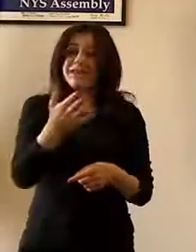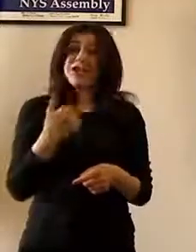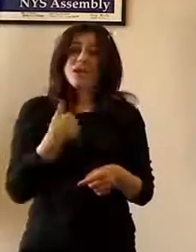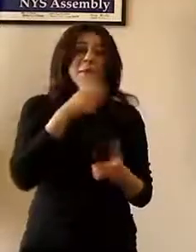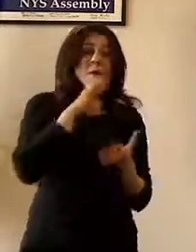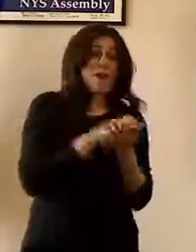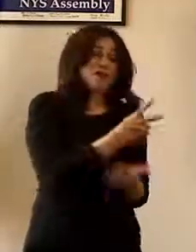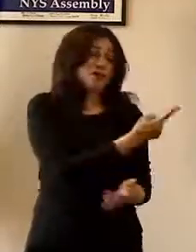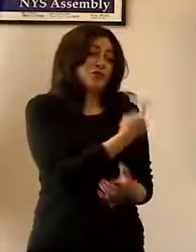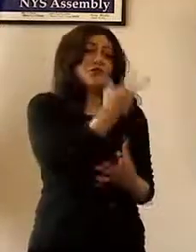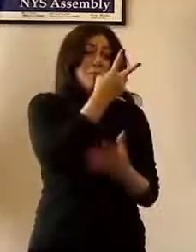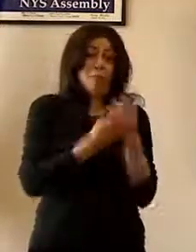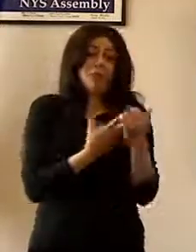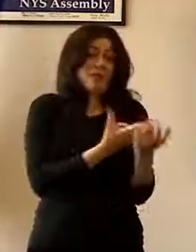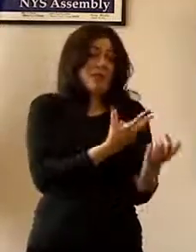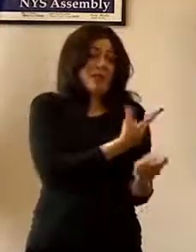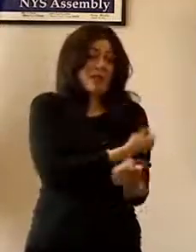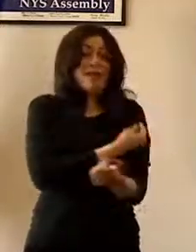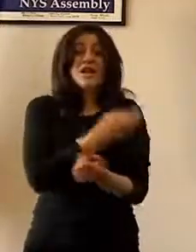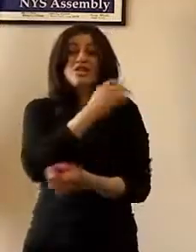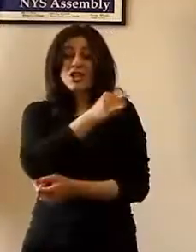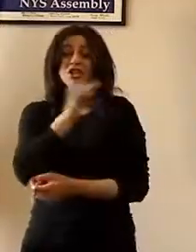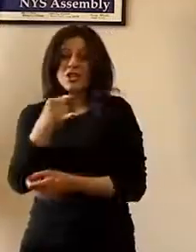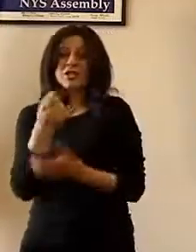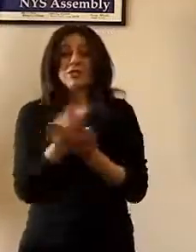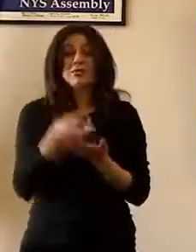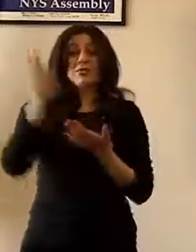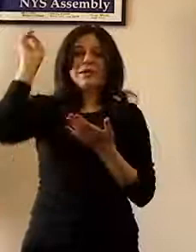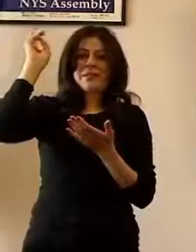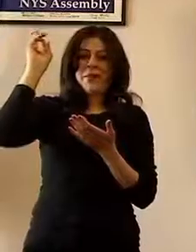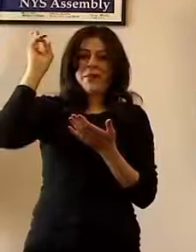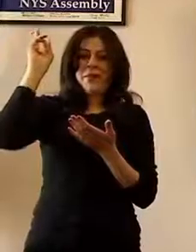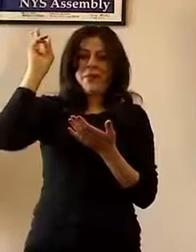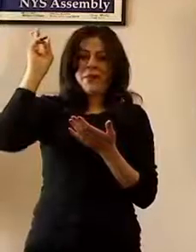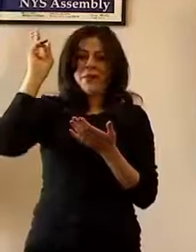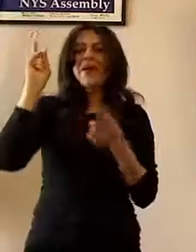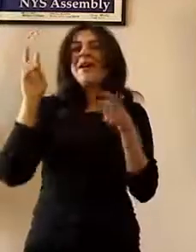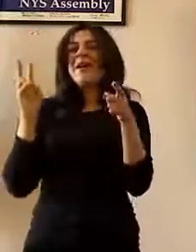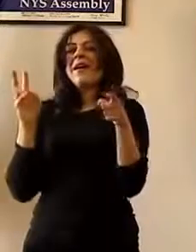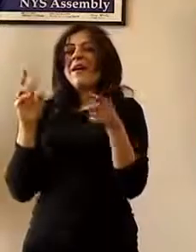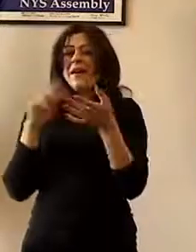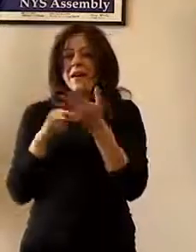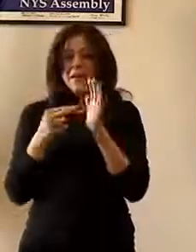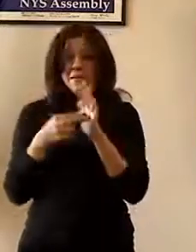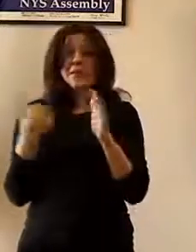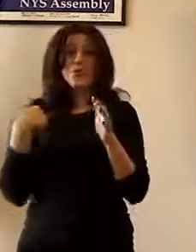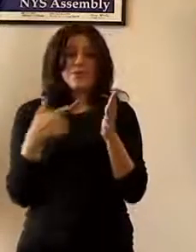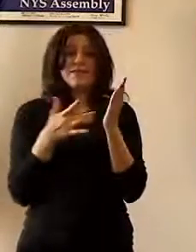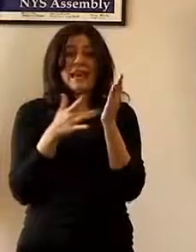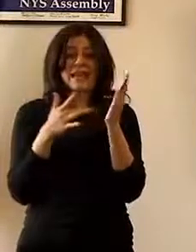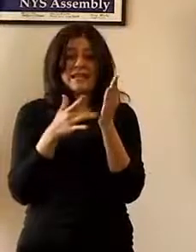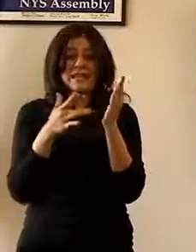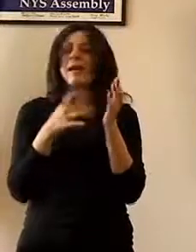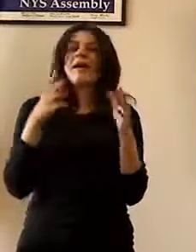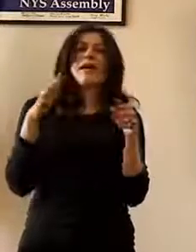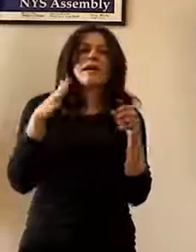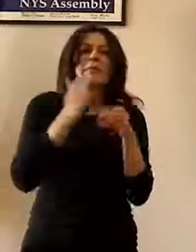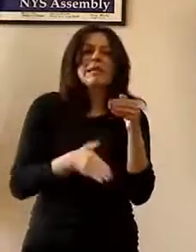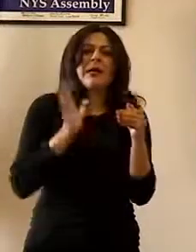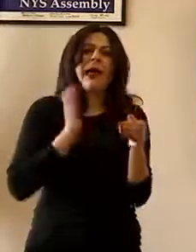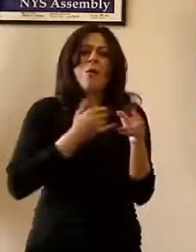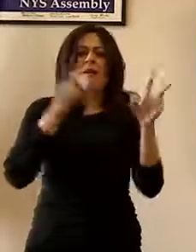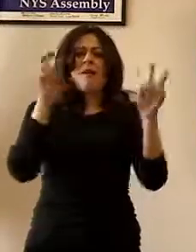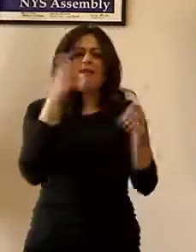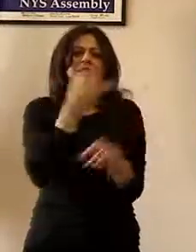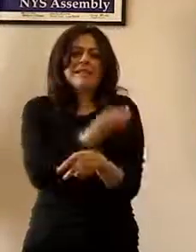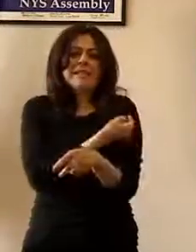Johnson & Johnson vaccine over 2 weeks ago now. So technically, right, we've completed our vaccine regimen, and having waited